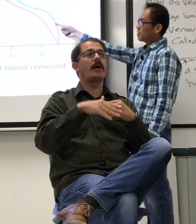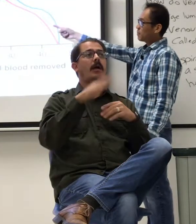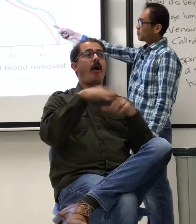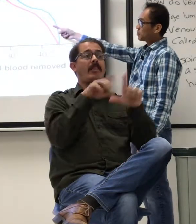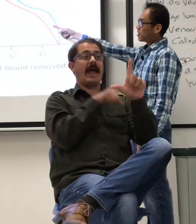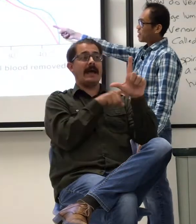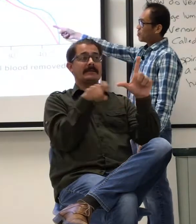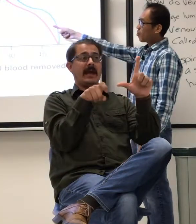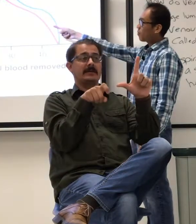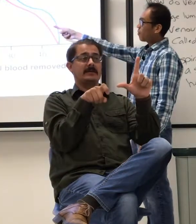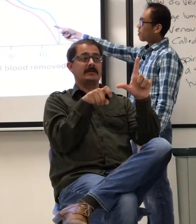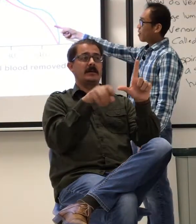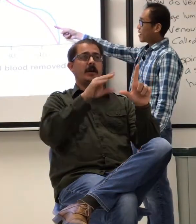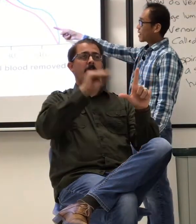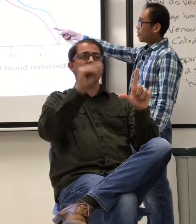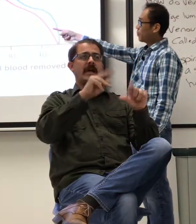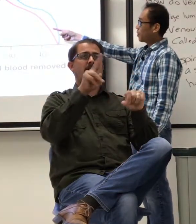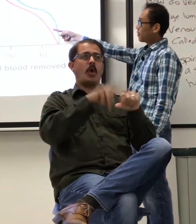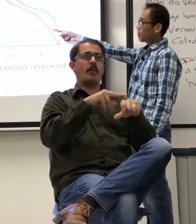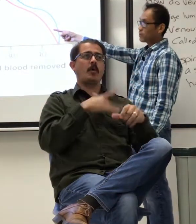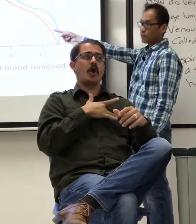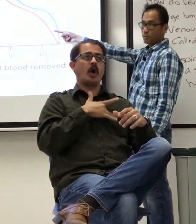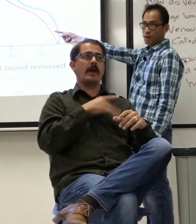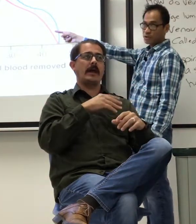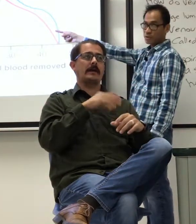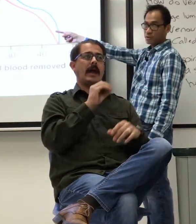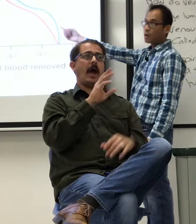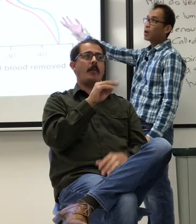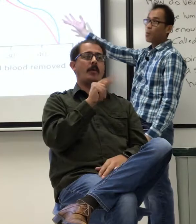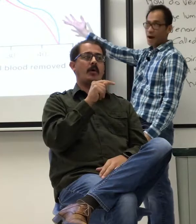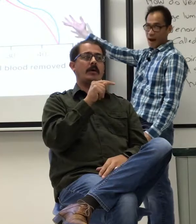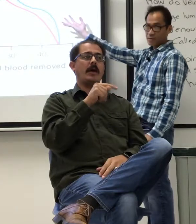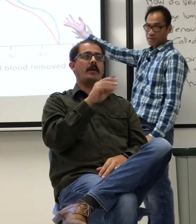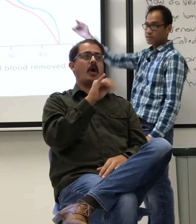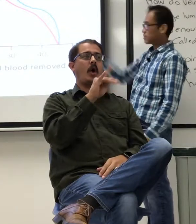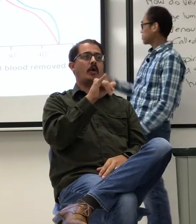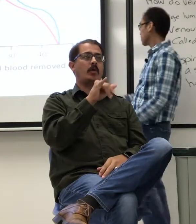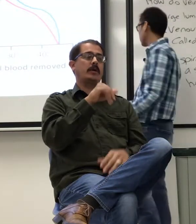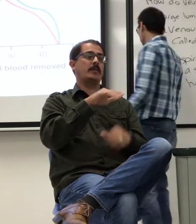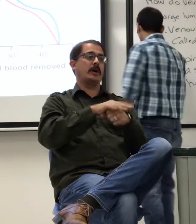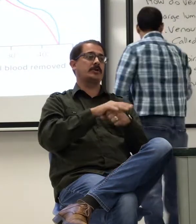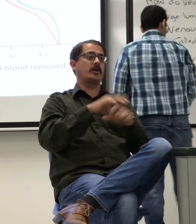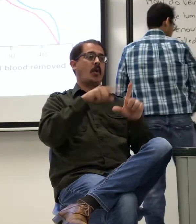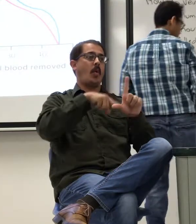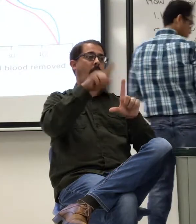x-axis, percent normal cardiac output and the arterial pressure, y-axis.